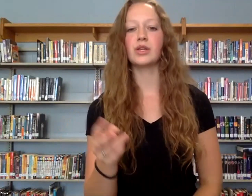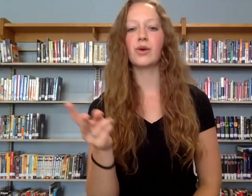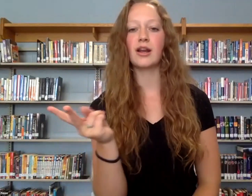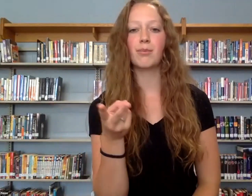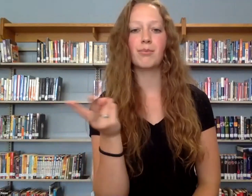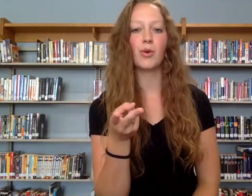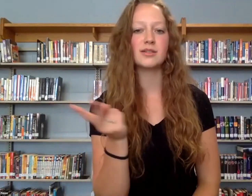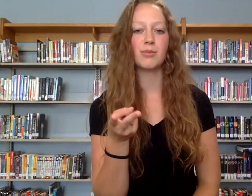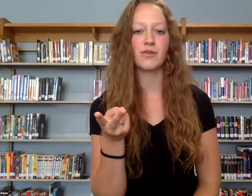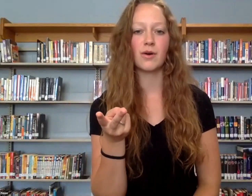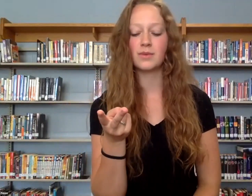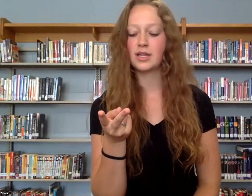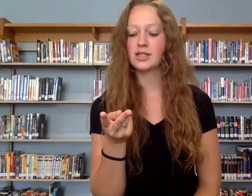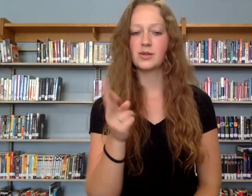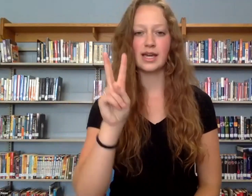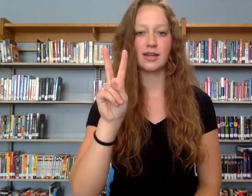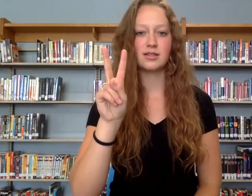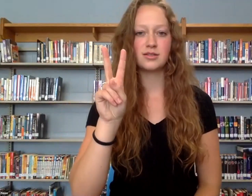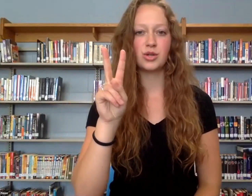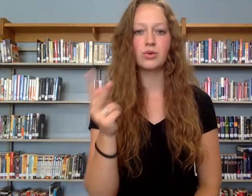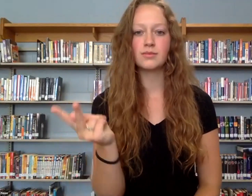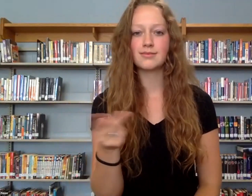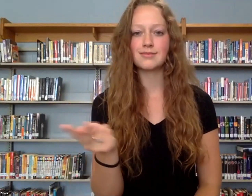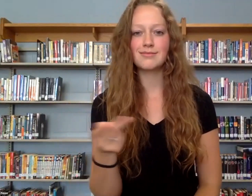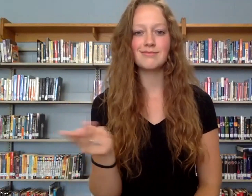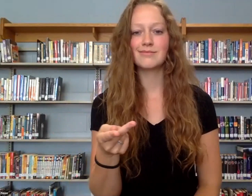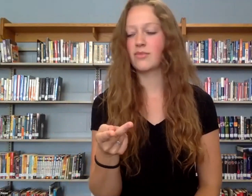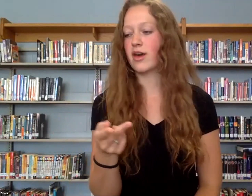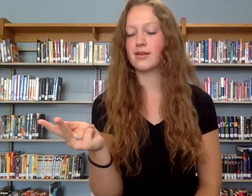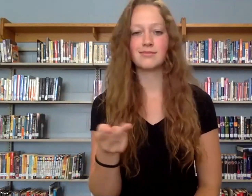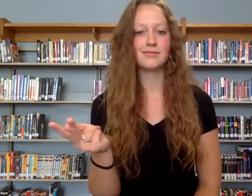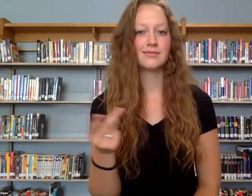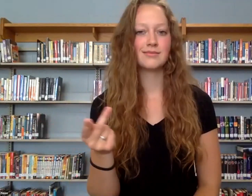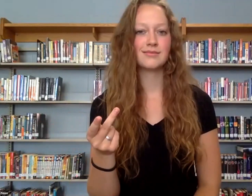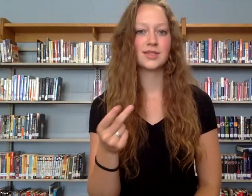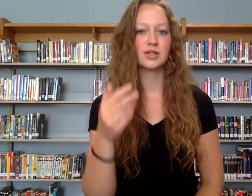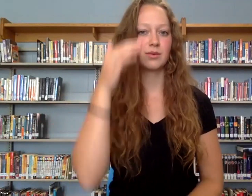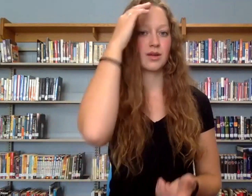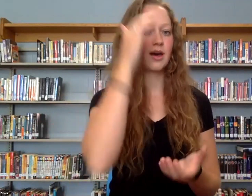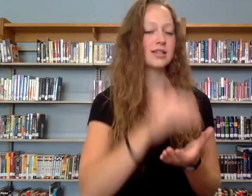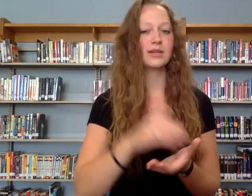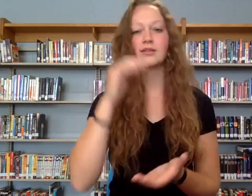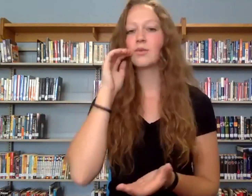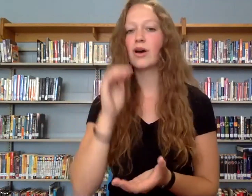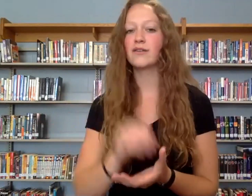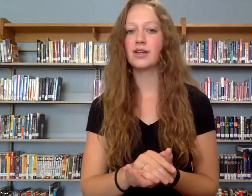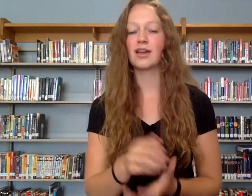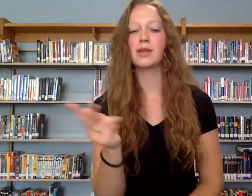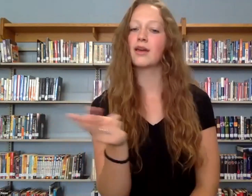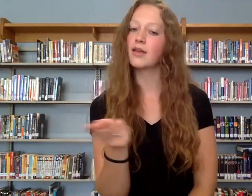kind of point to both of them. So it's like a 2, they. So husband, wife, and I could be like